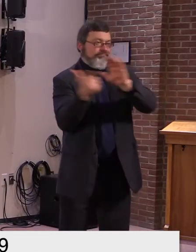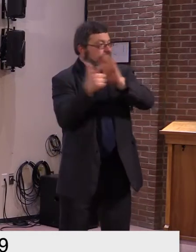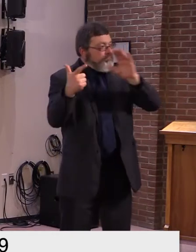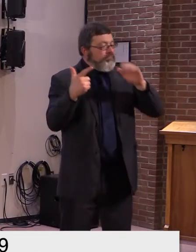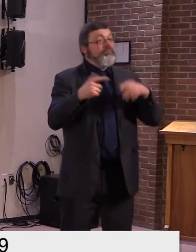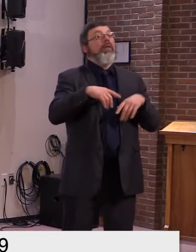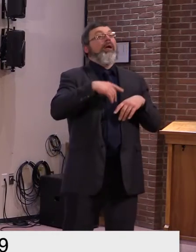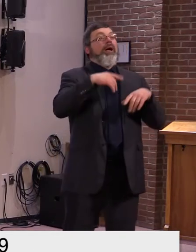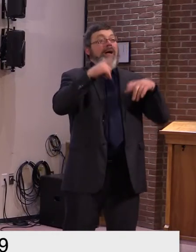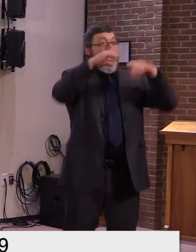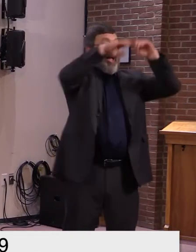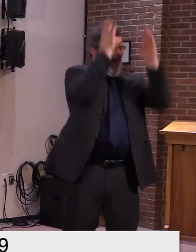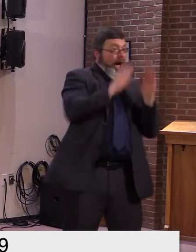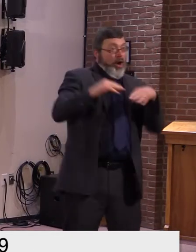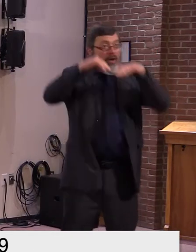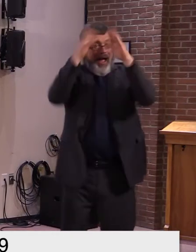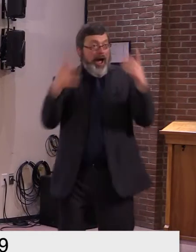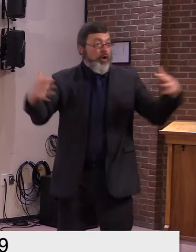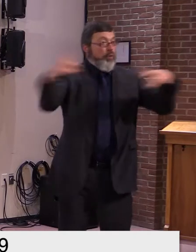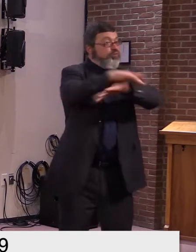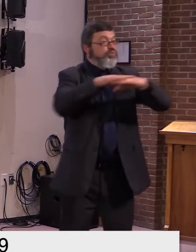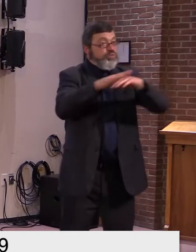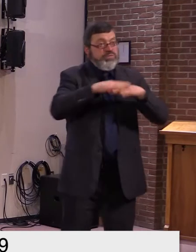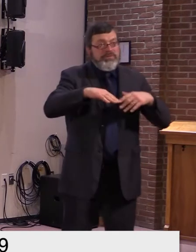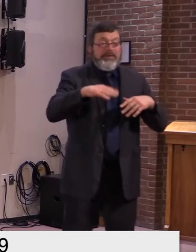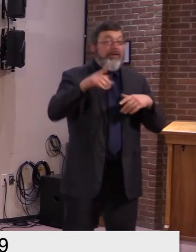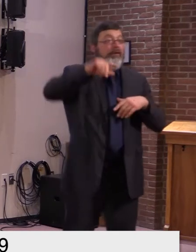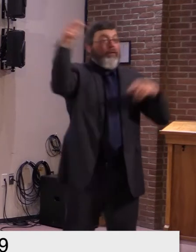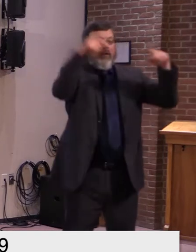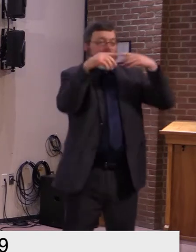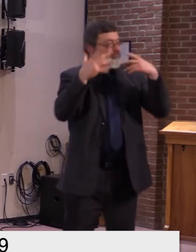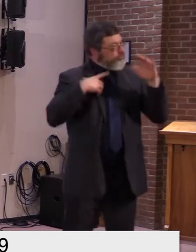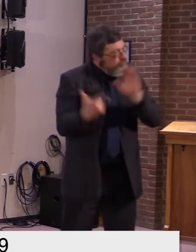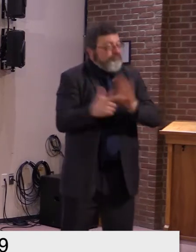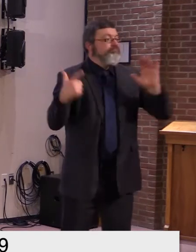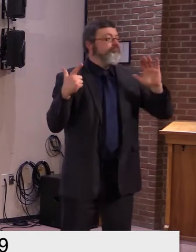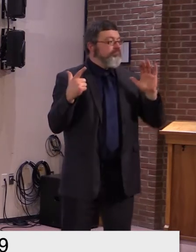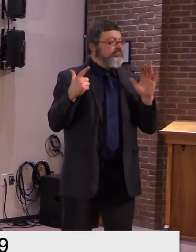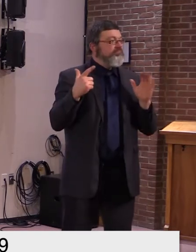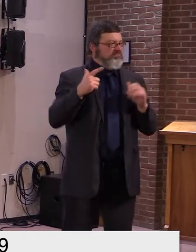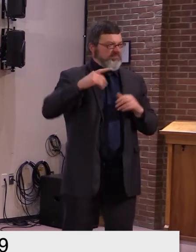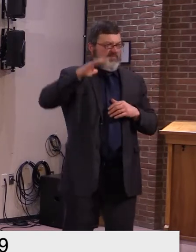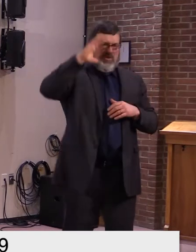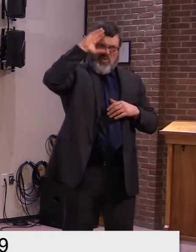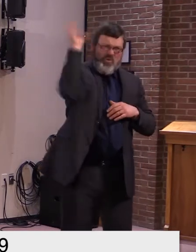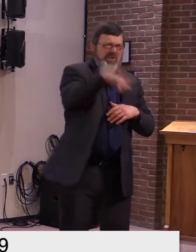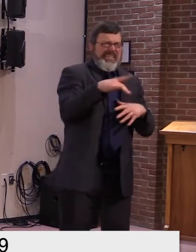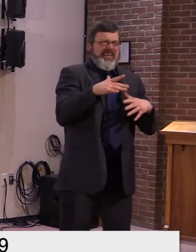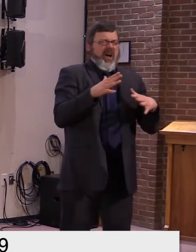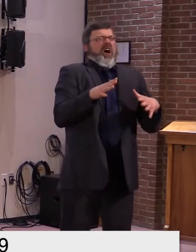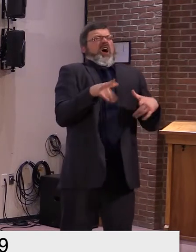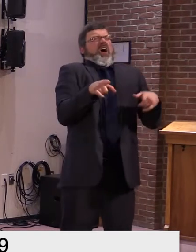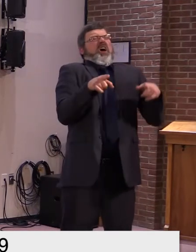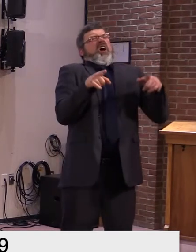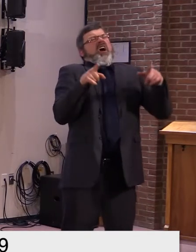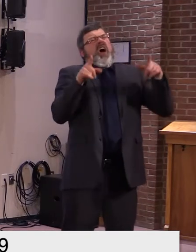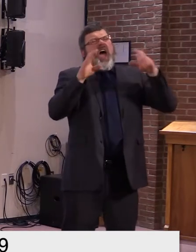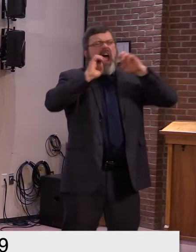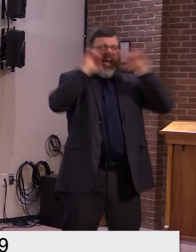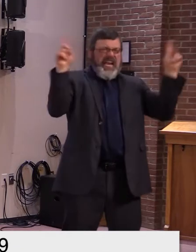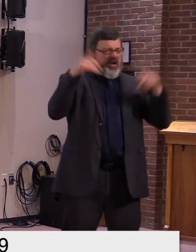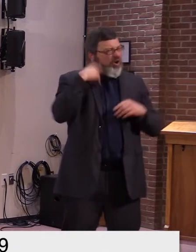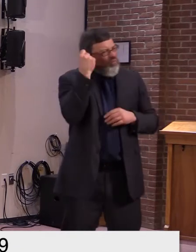Now, I know this has been hard, especially not being able to gather with family, but it's made a